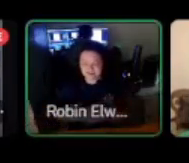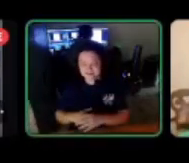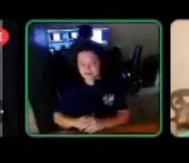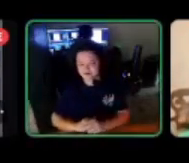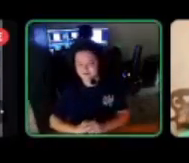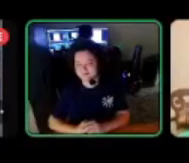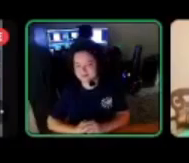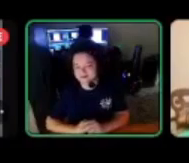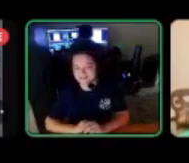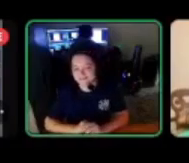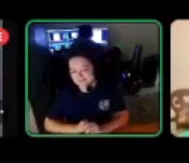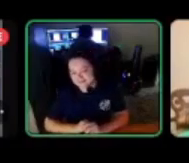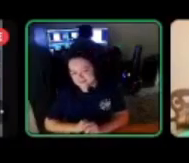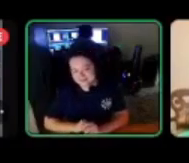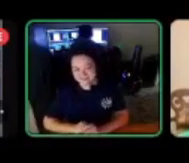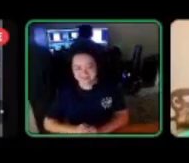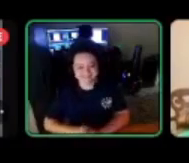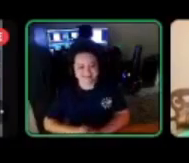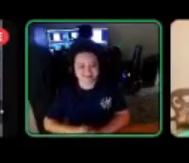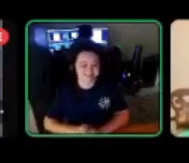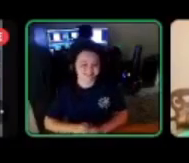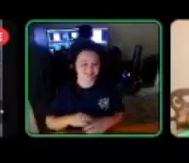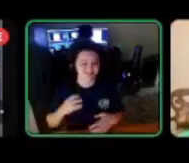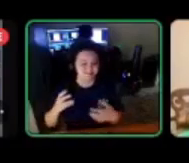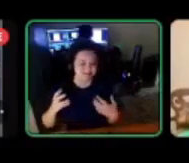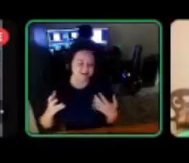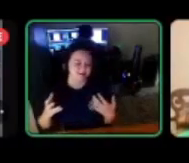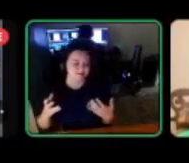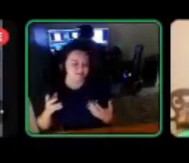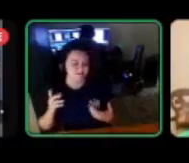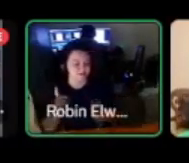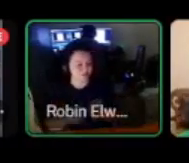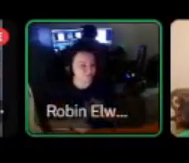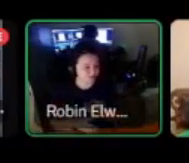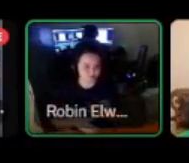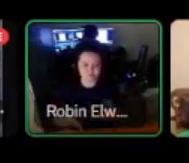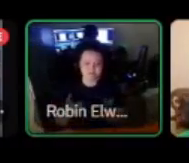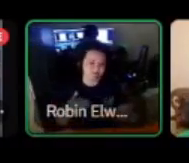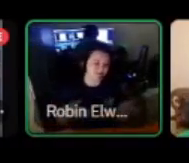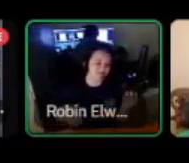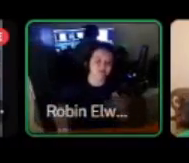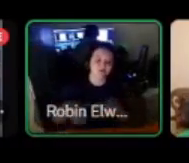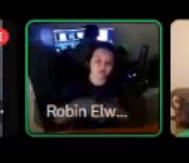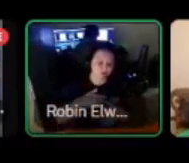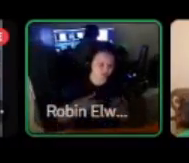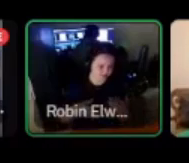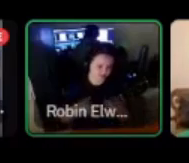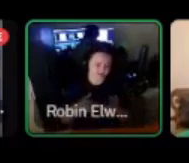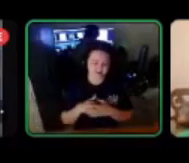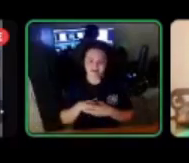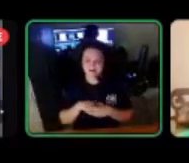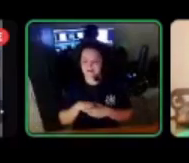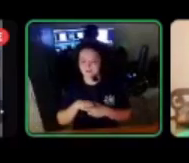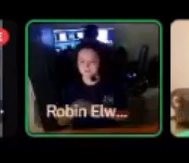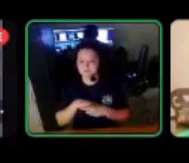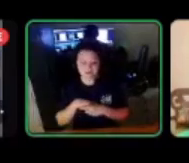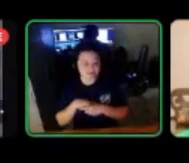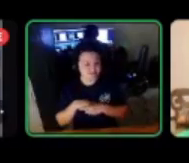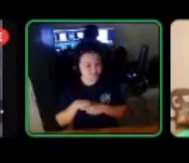you're going to be finding yourself fingerspelling a lot of things until you understand how to circumlocute, which is basically go around the sign. But until